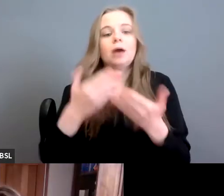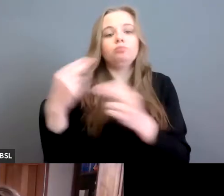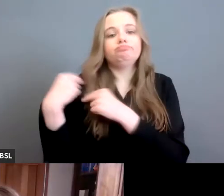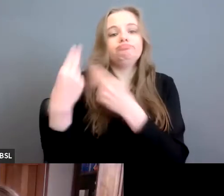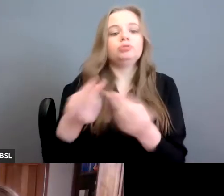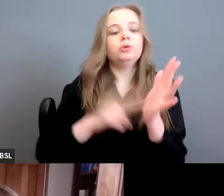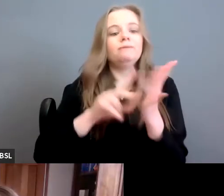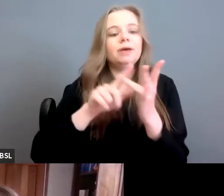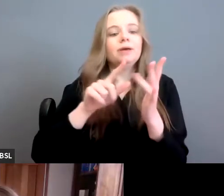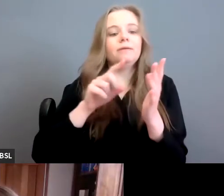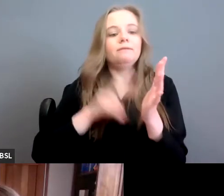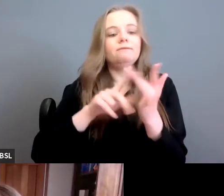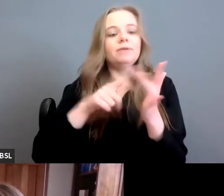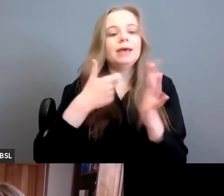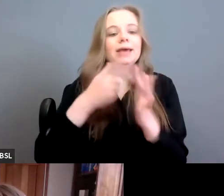Hub.